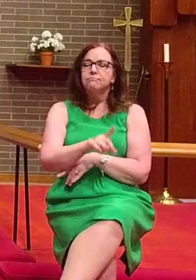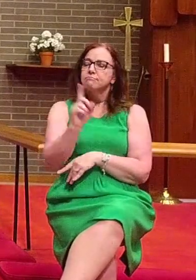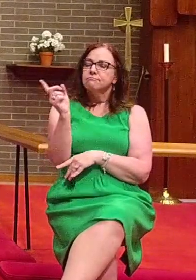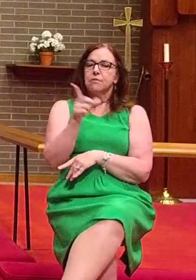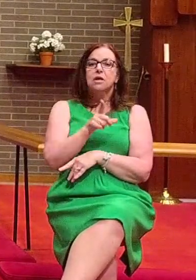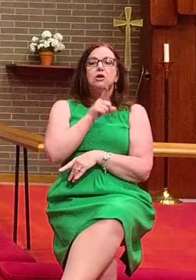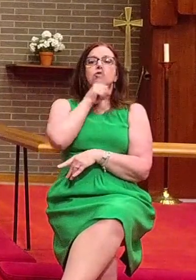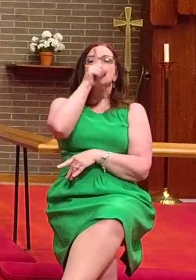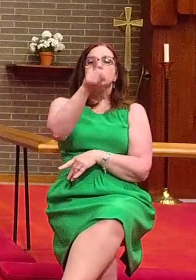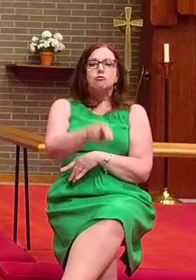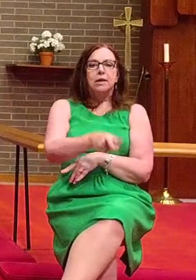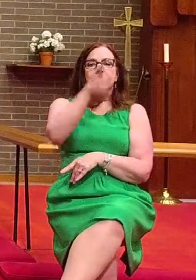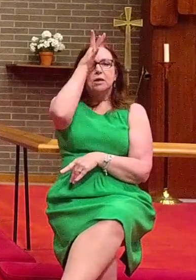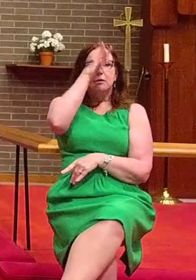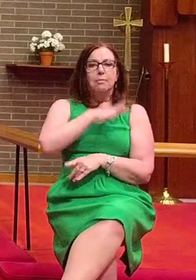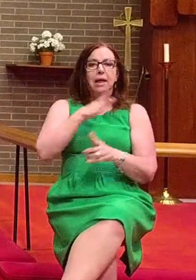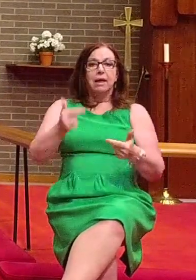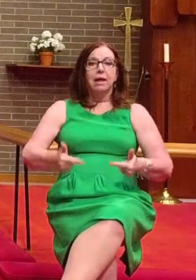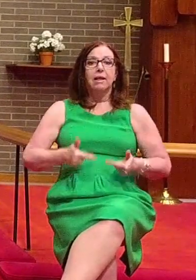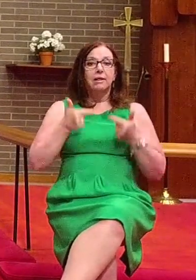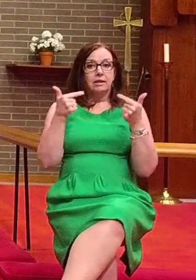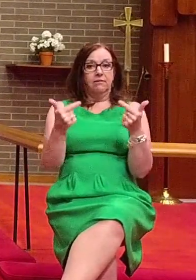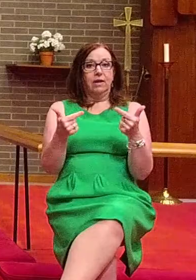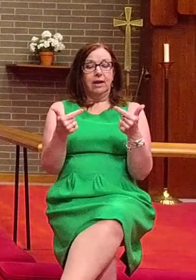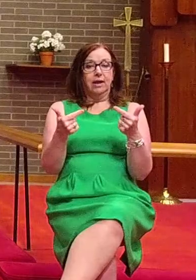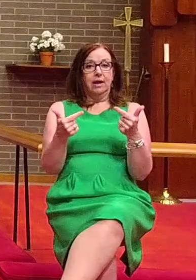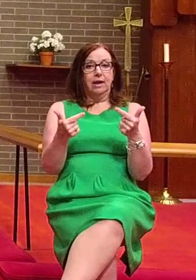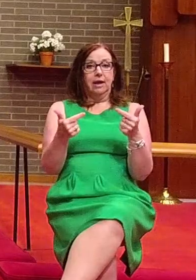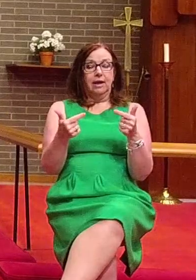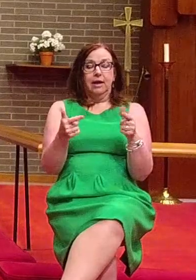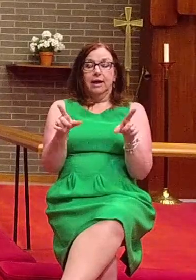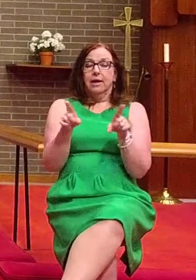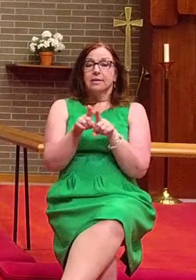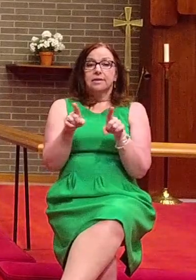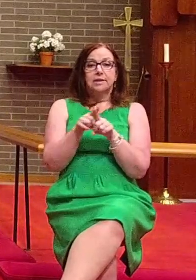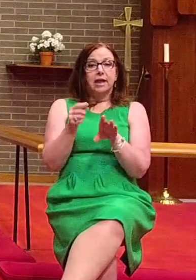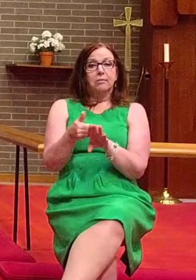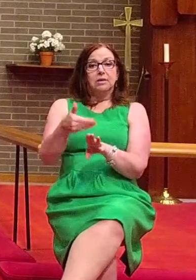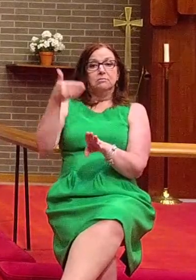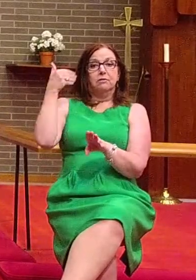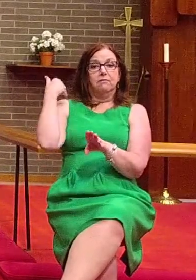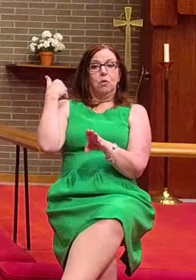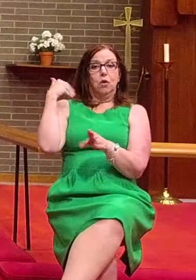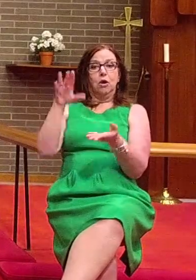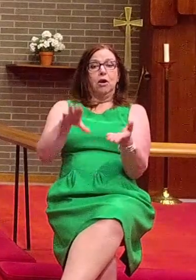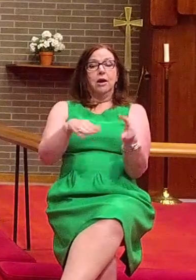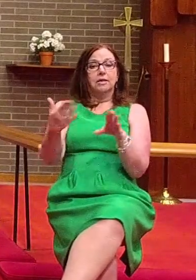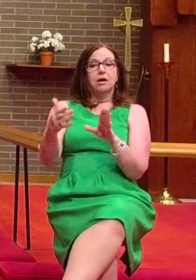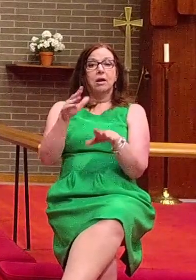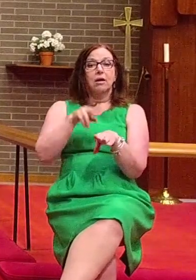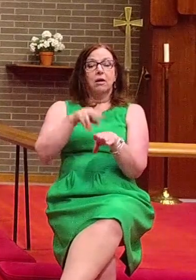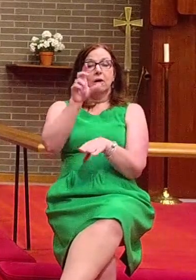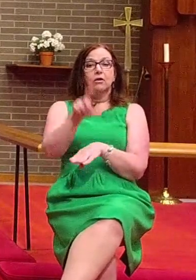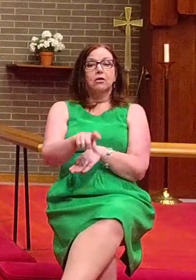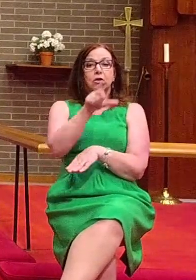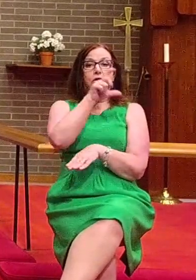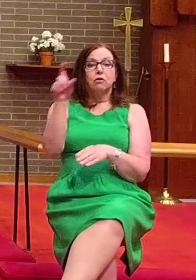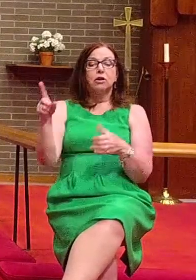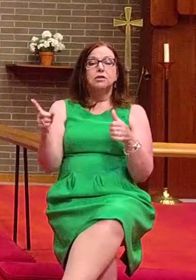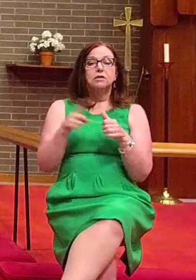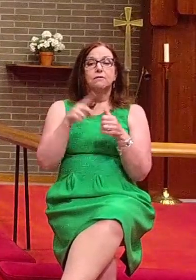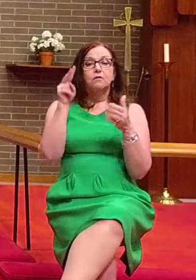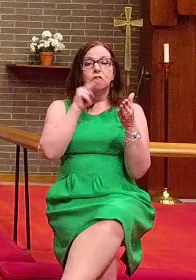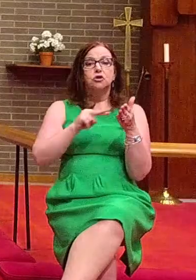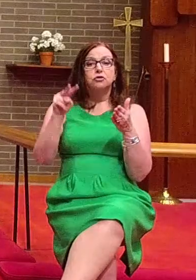man alive, just as alive as he was before. Our first reading from